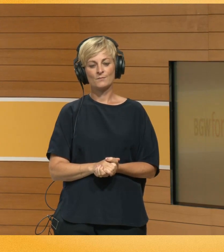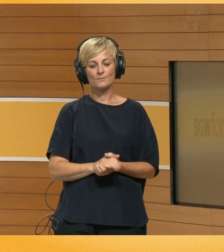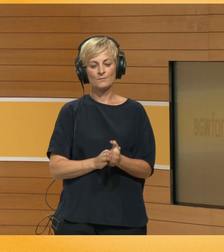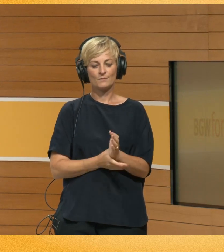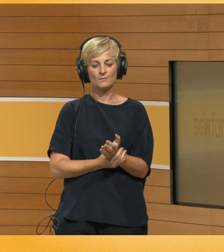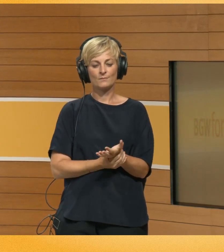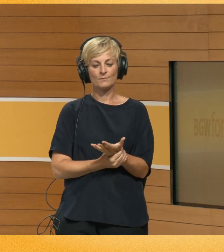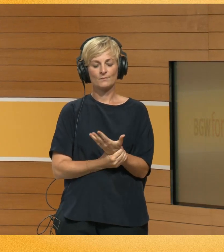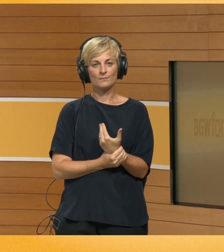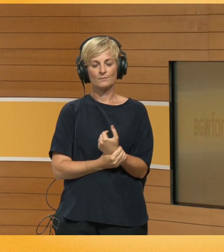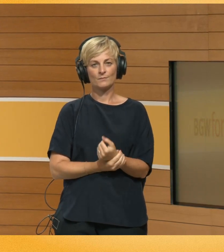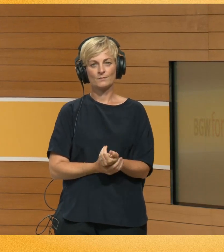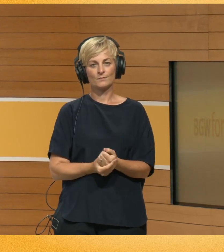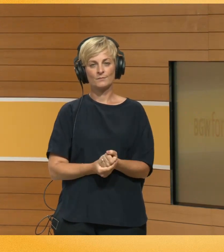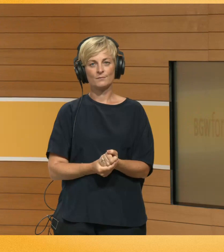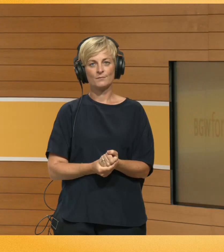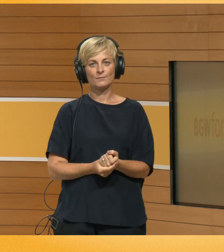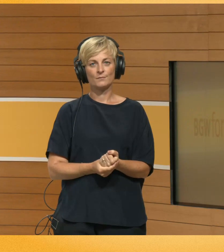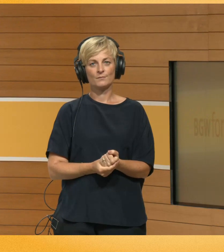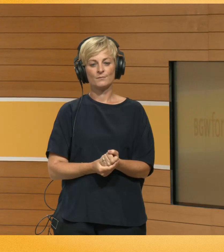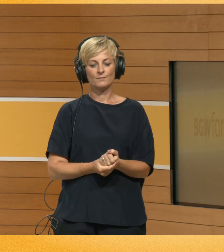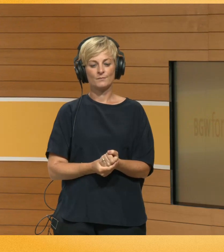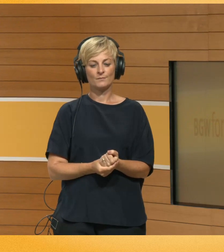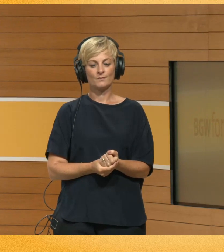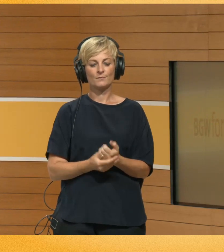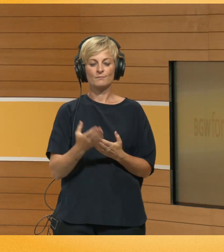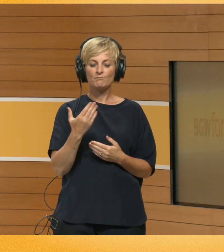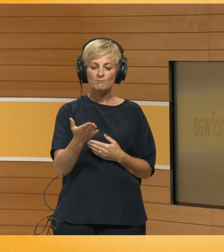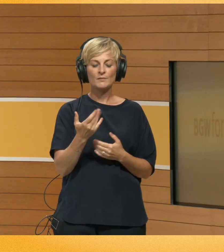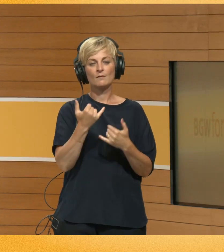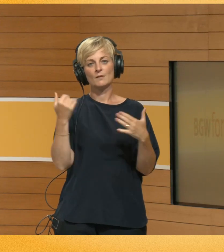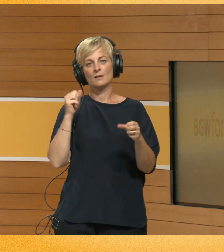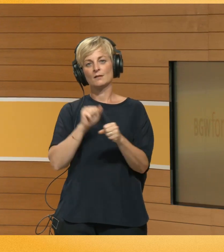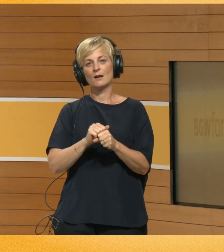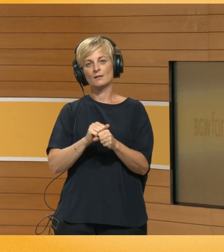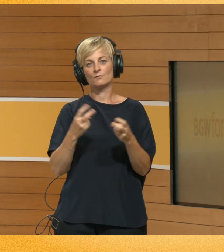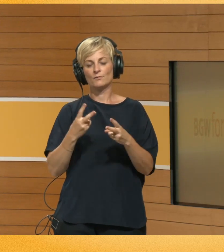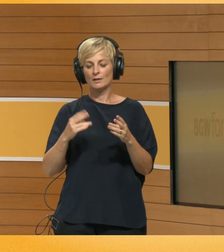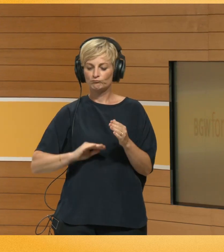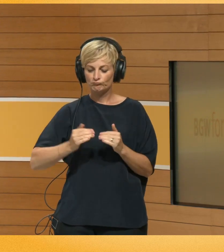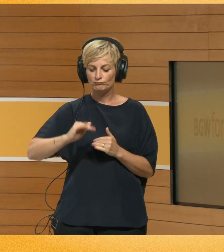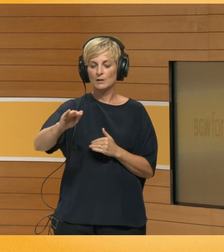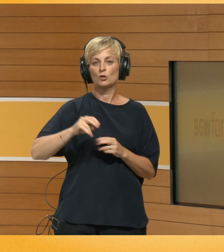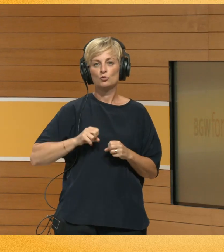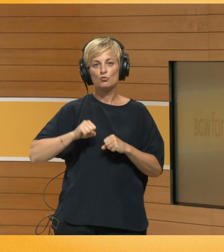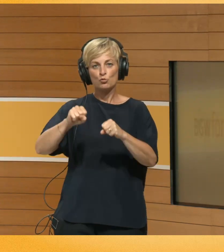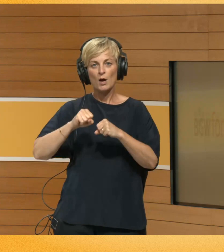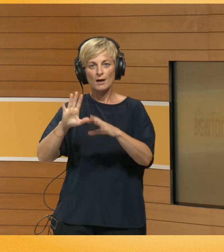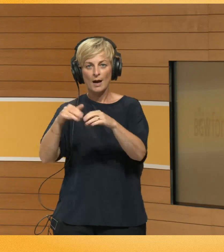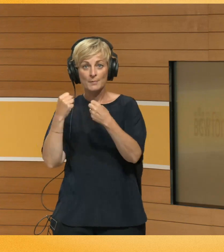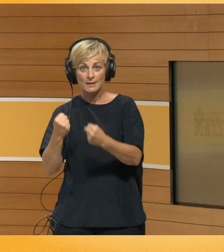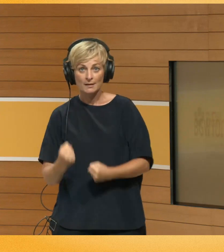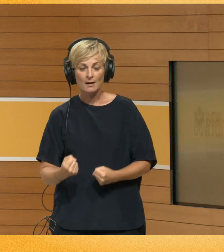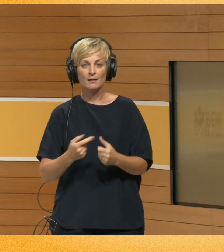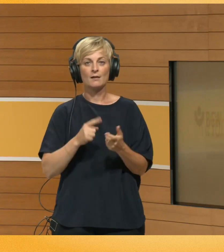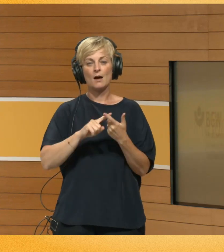into the BCP. And you know, we looked at other things, like for example, the biomechanical load and how you handle the patient once